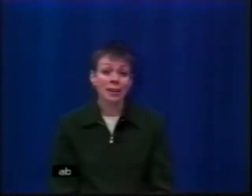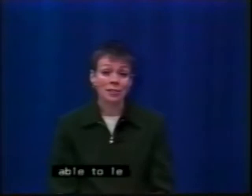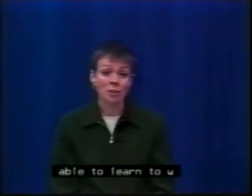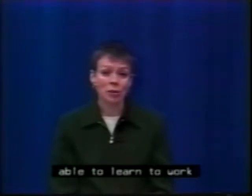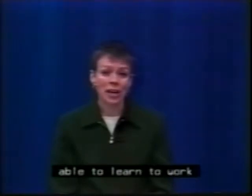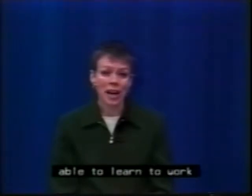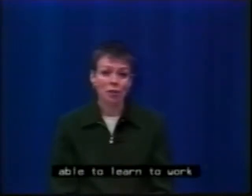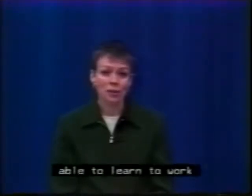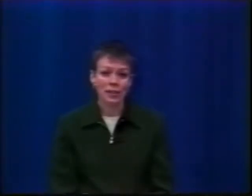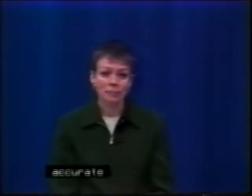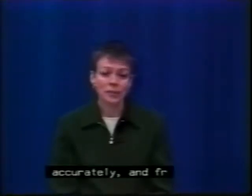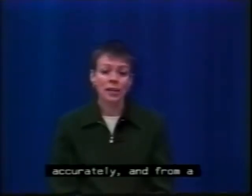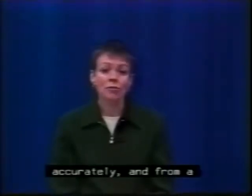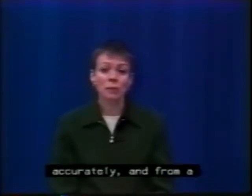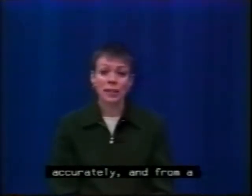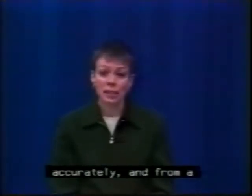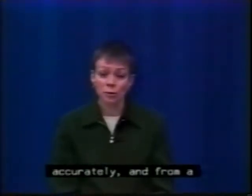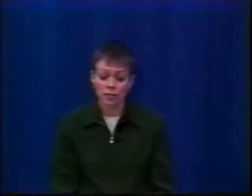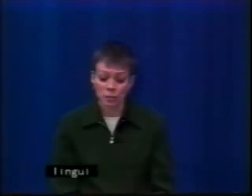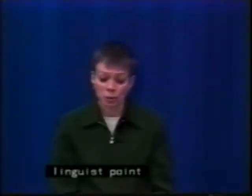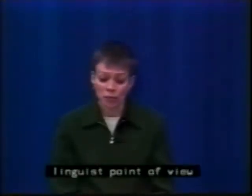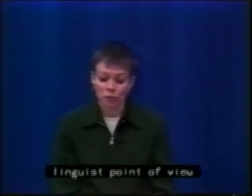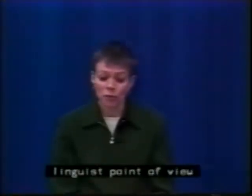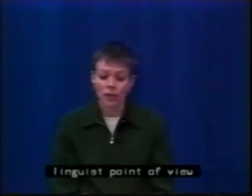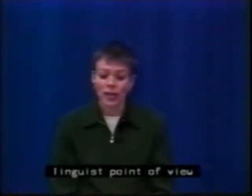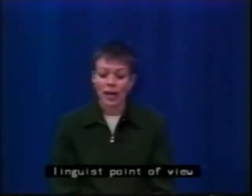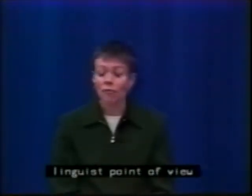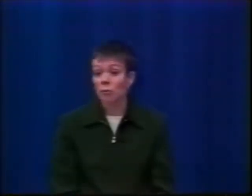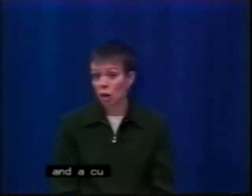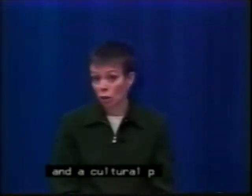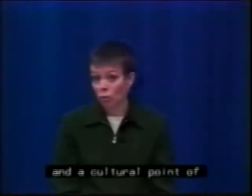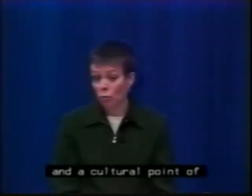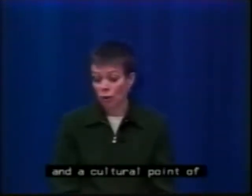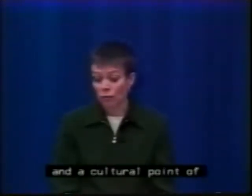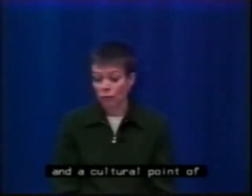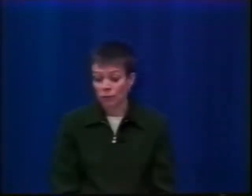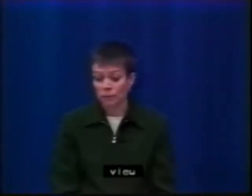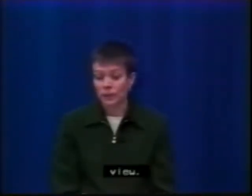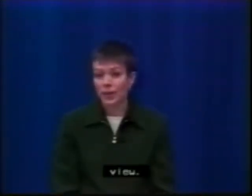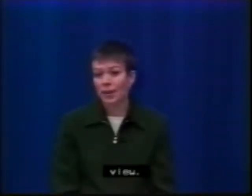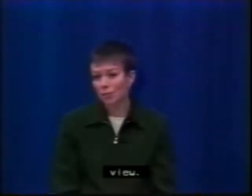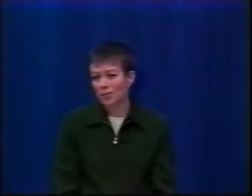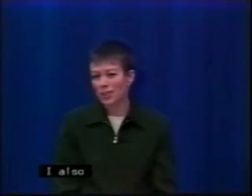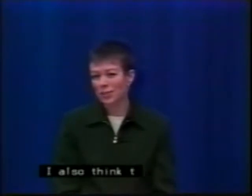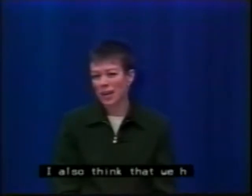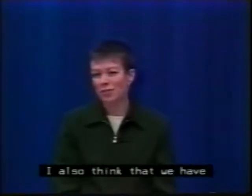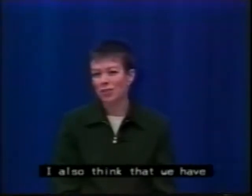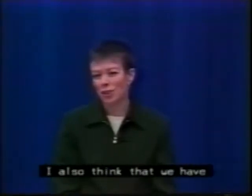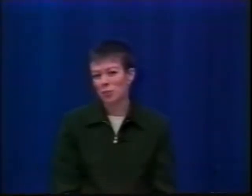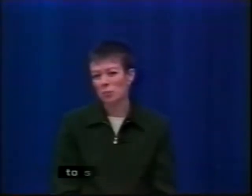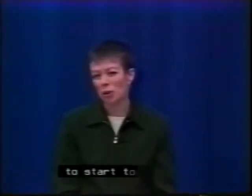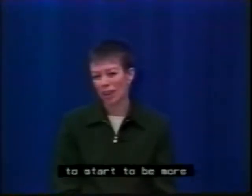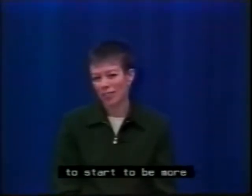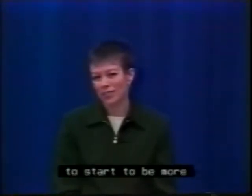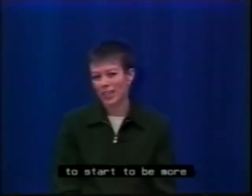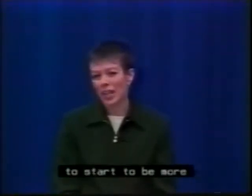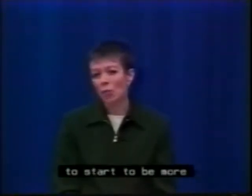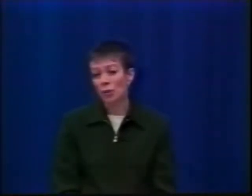analyze our work accurately, and from a linguistic point of view and from a cultural point of view. I also think that we have to start to be more honest with